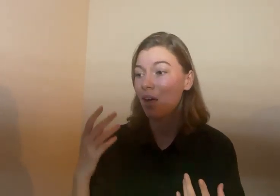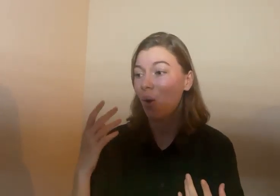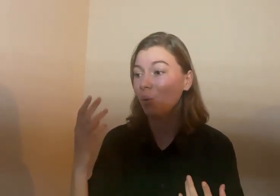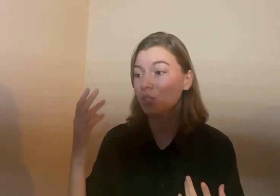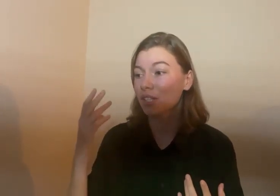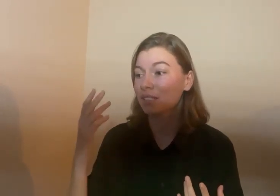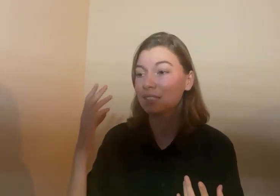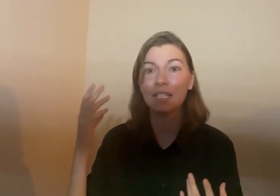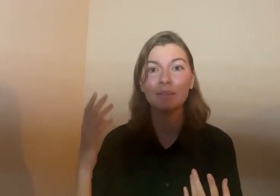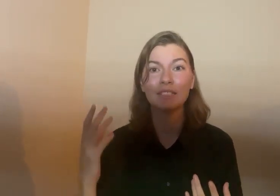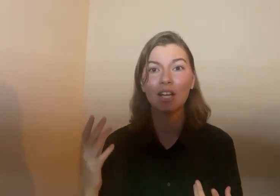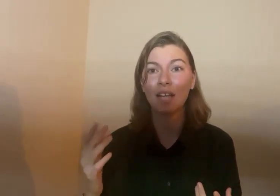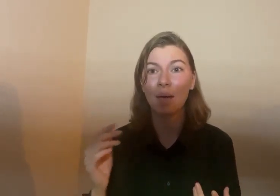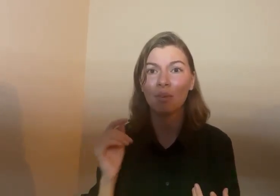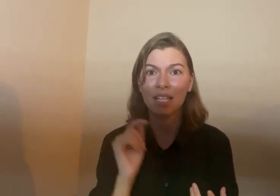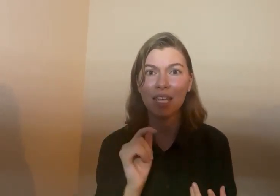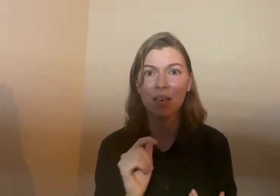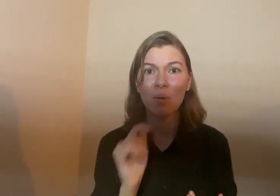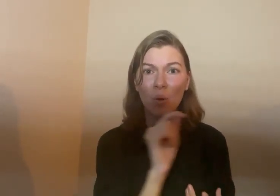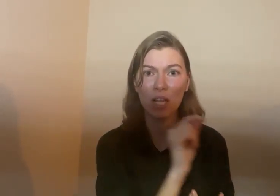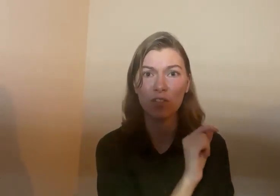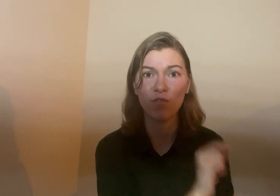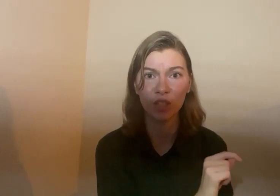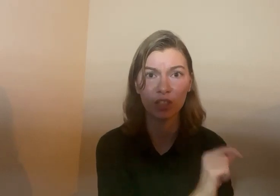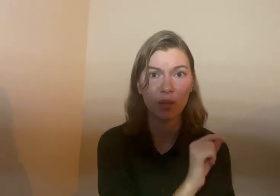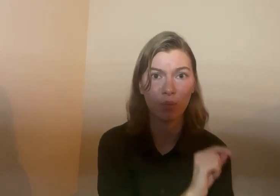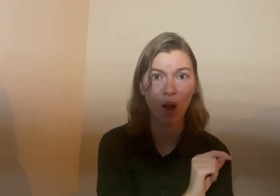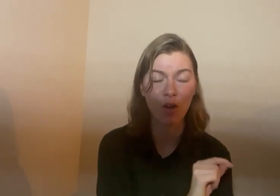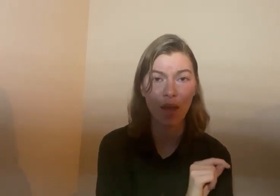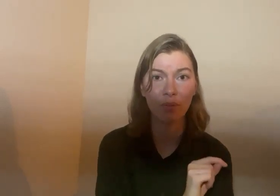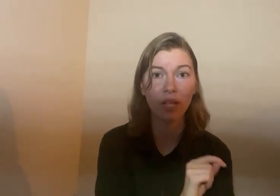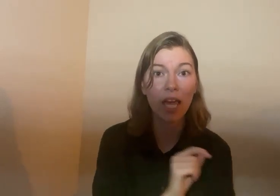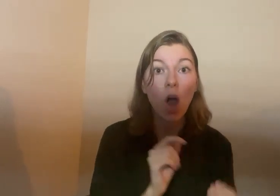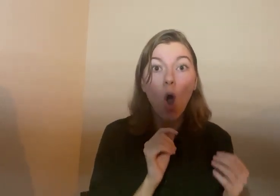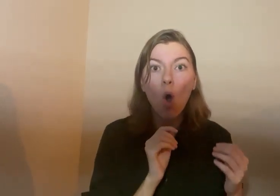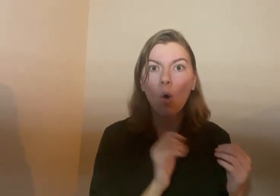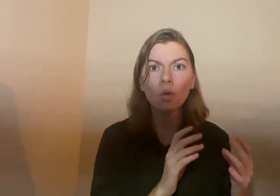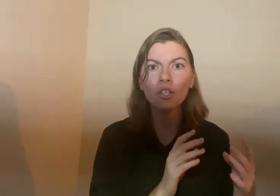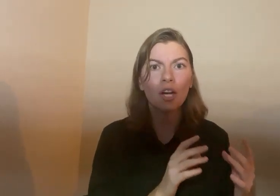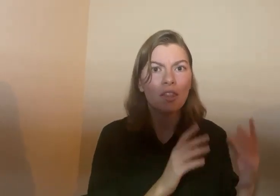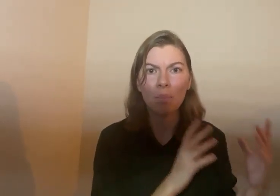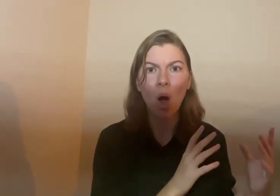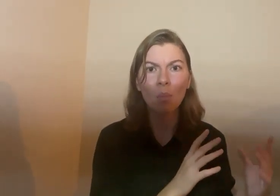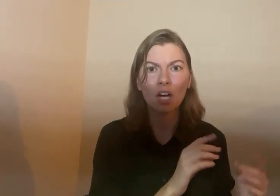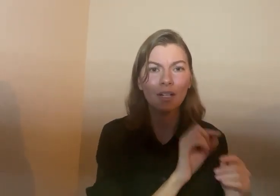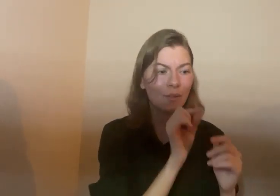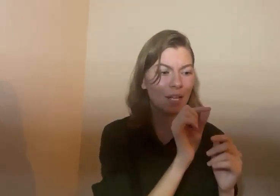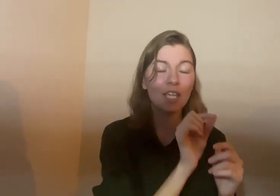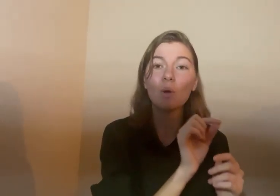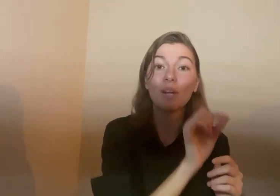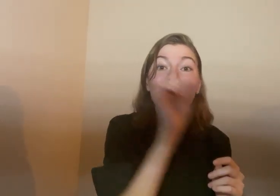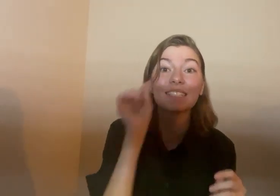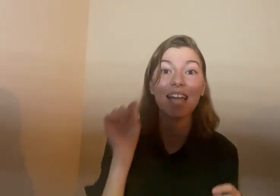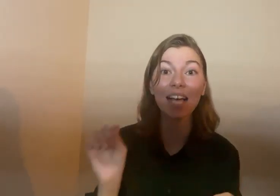Older than Stephen Sondheim when he wrote his first Broadway play. Older than Paul McCartney when he wrote his last